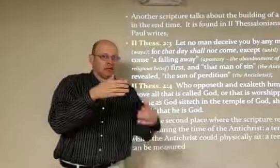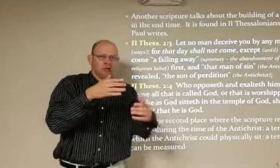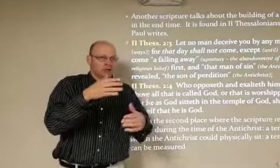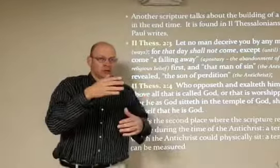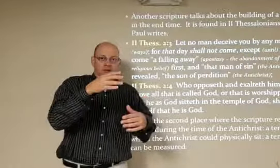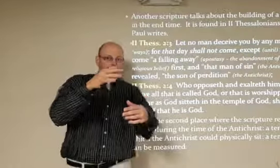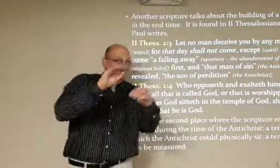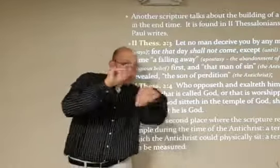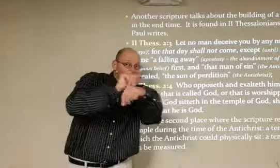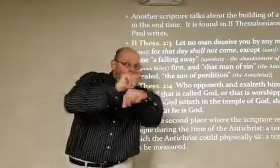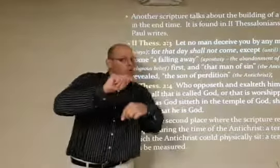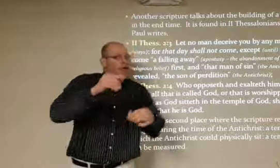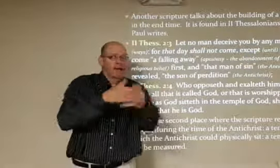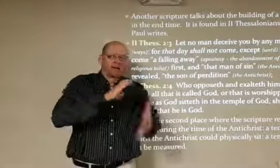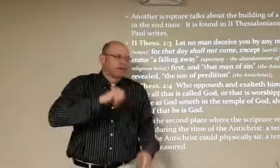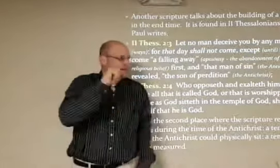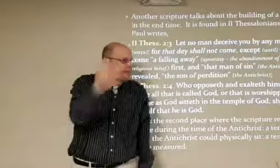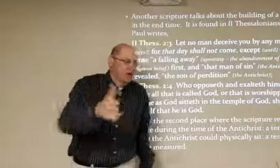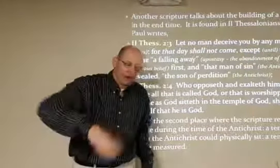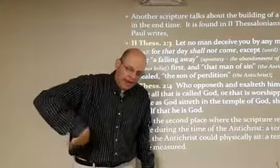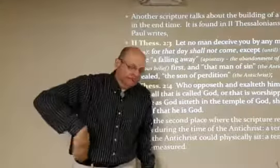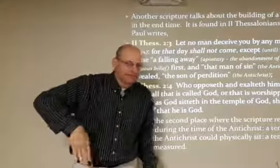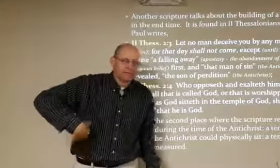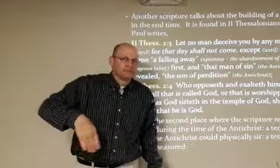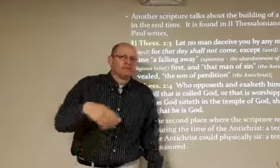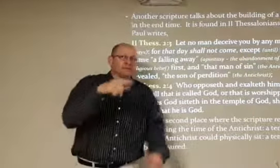In which the Antichrist could physically sit.